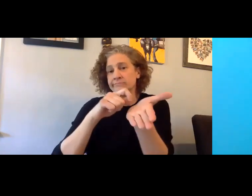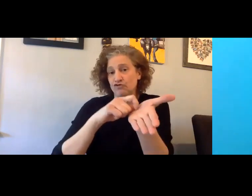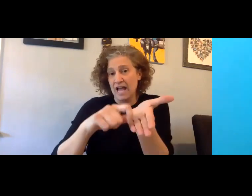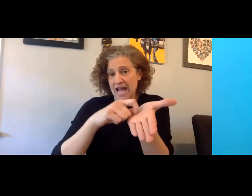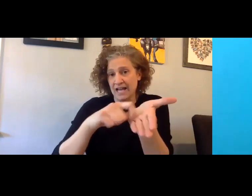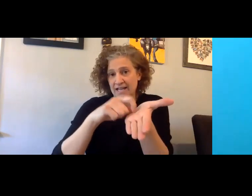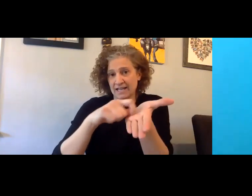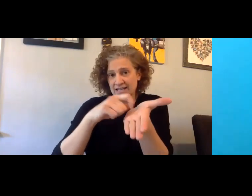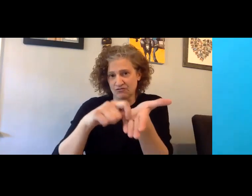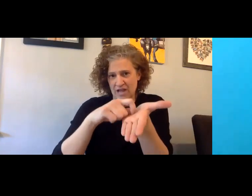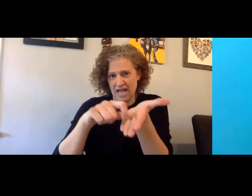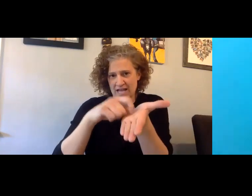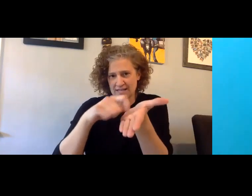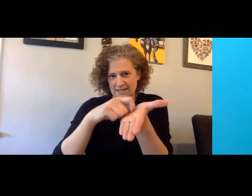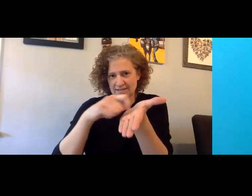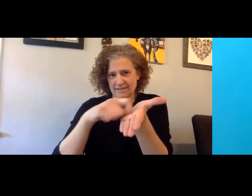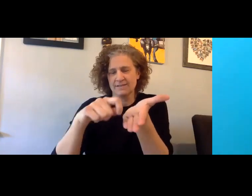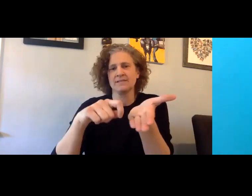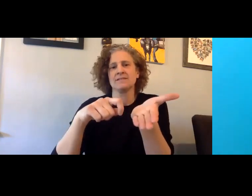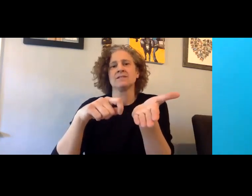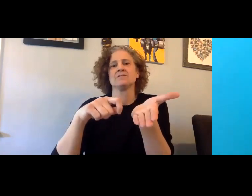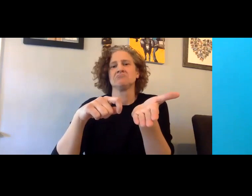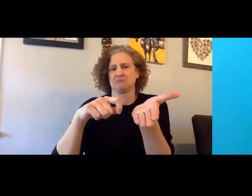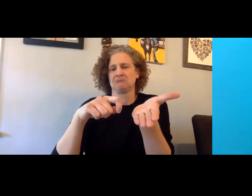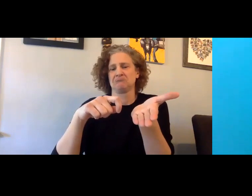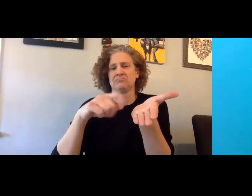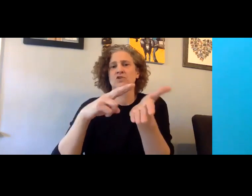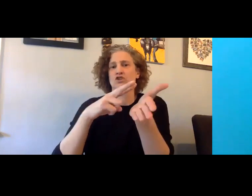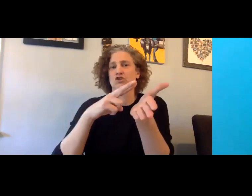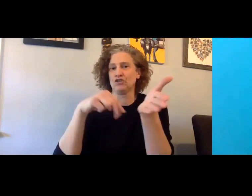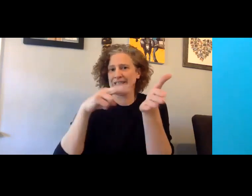English. Writing,